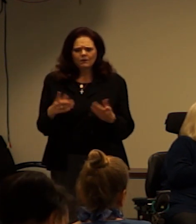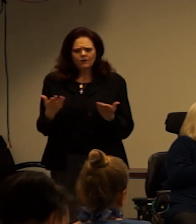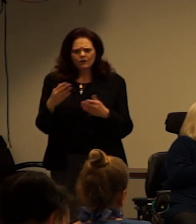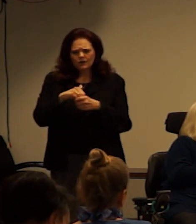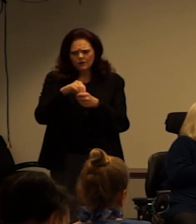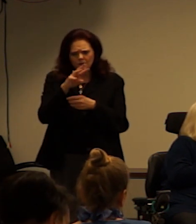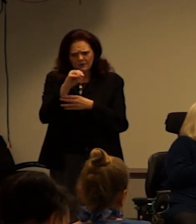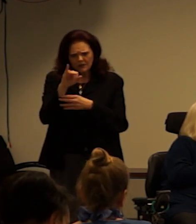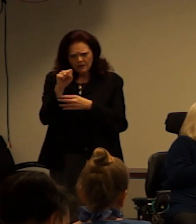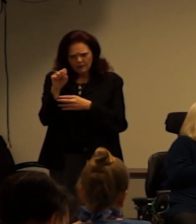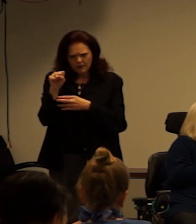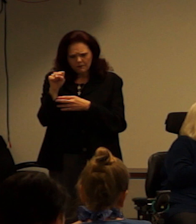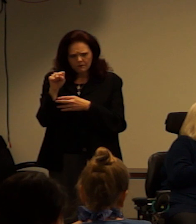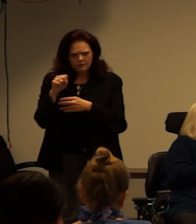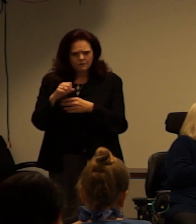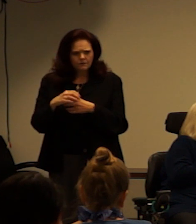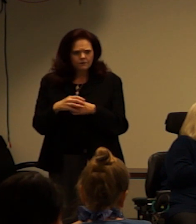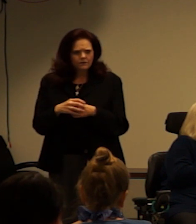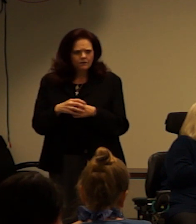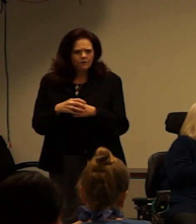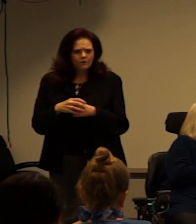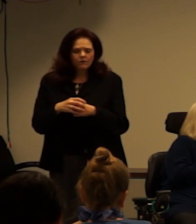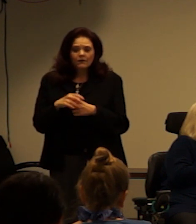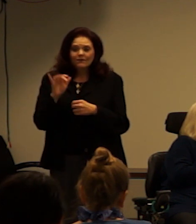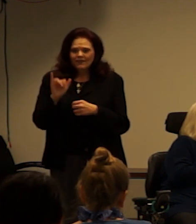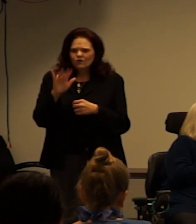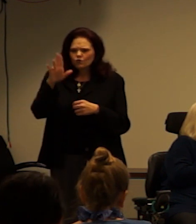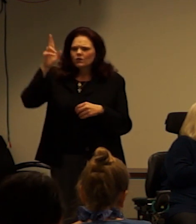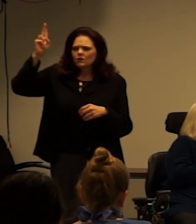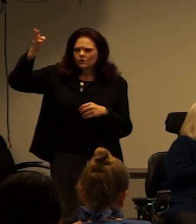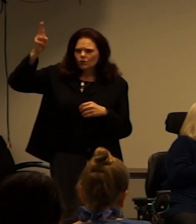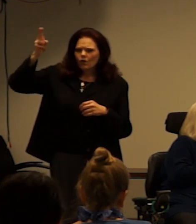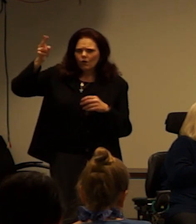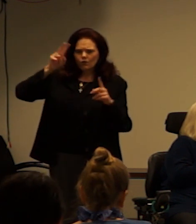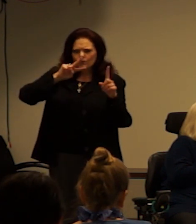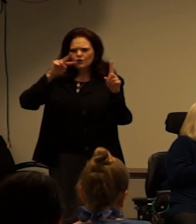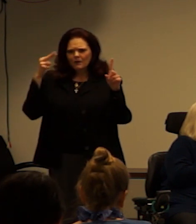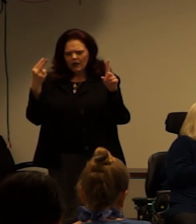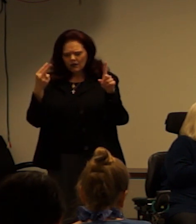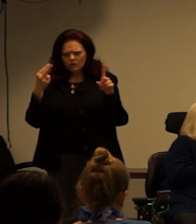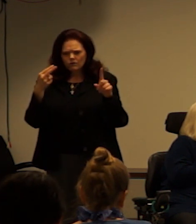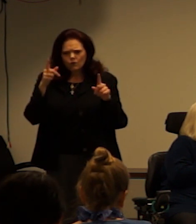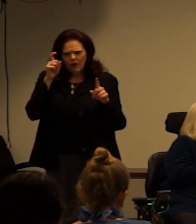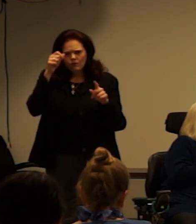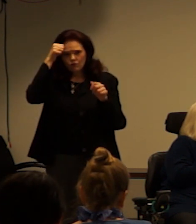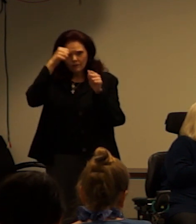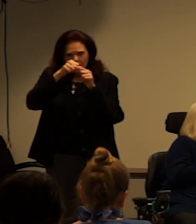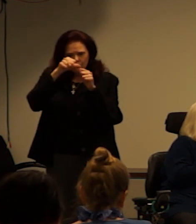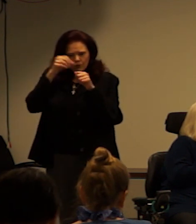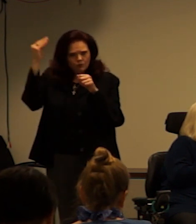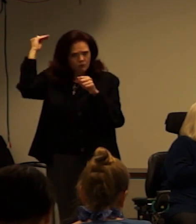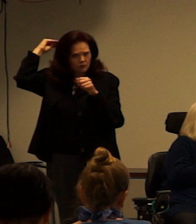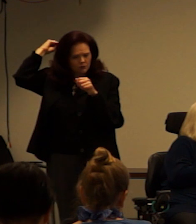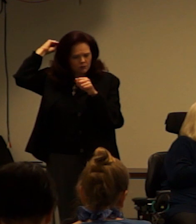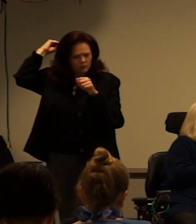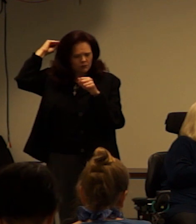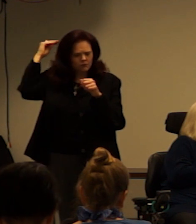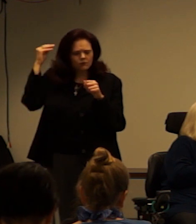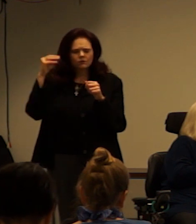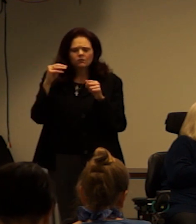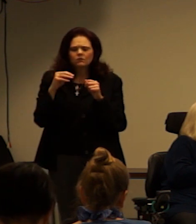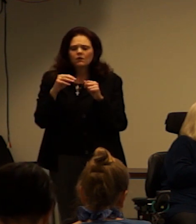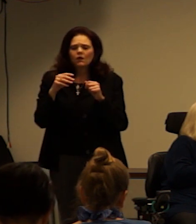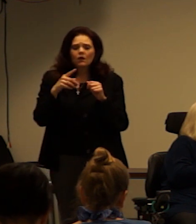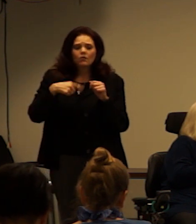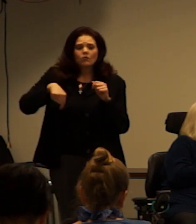okay? Yeah. So that's your historical perspective that you have to keep in mind. And here's the thing. Those